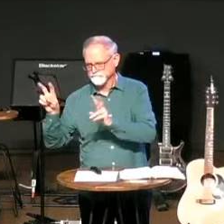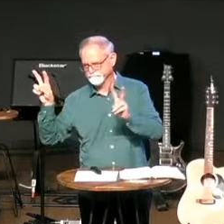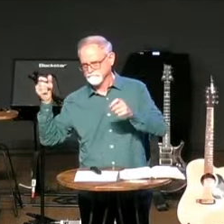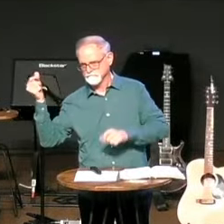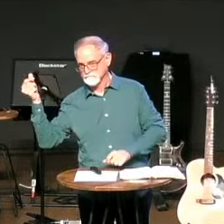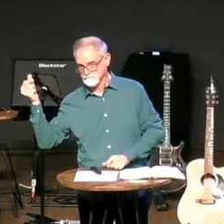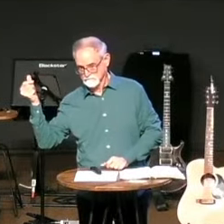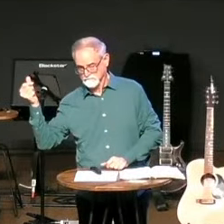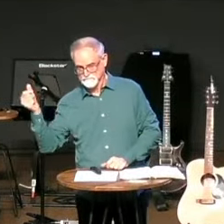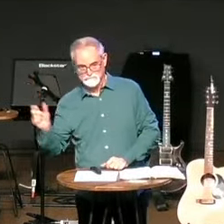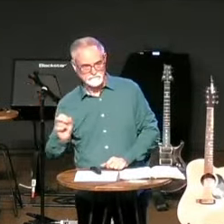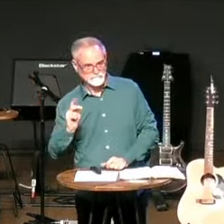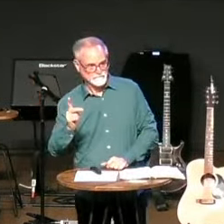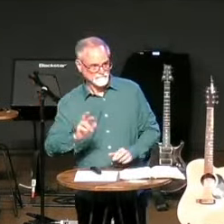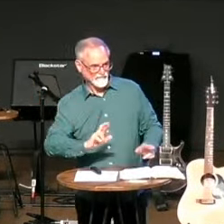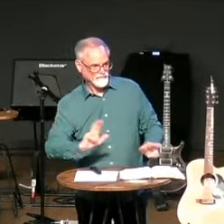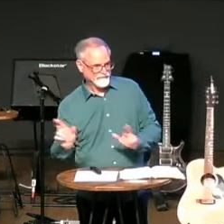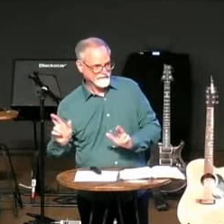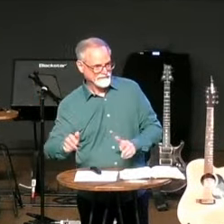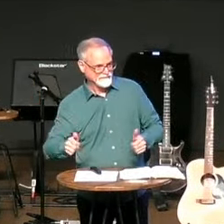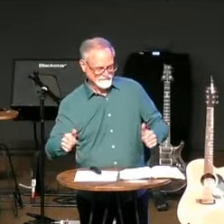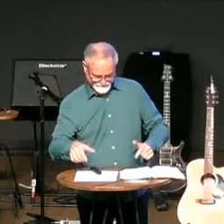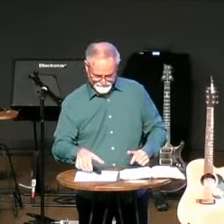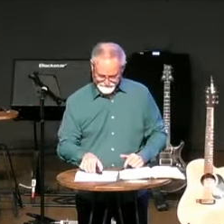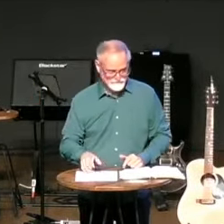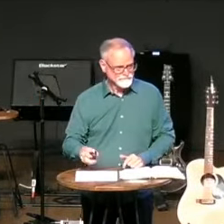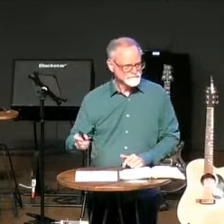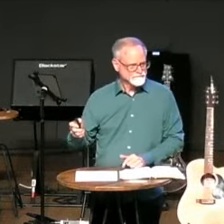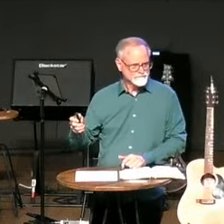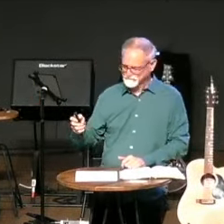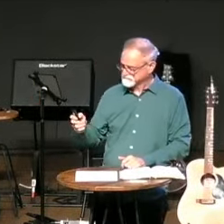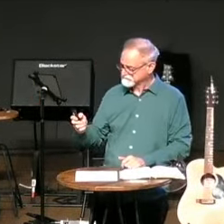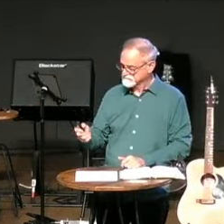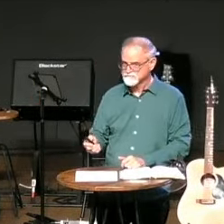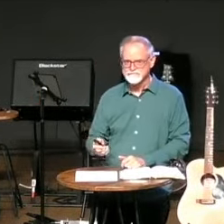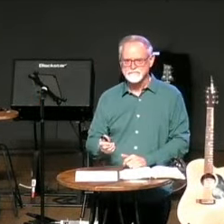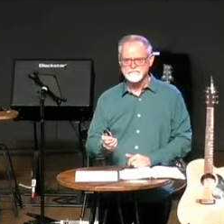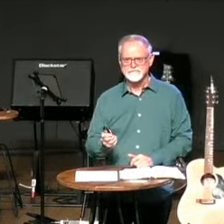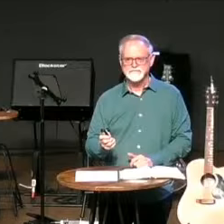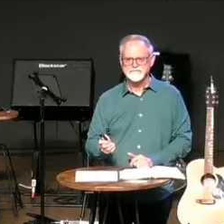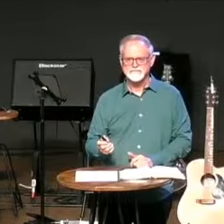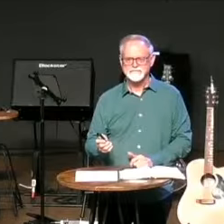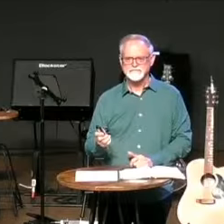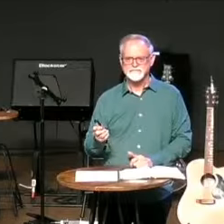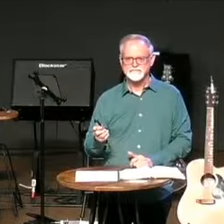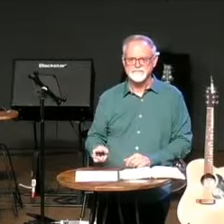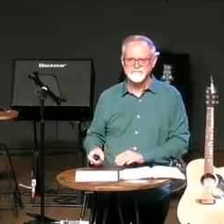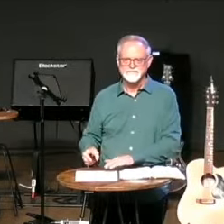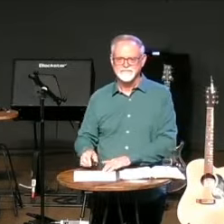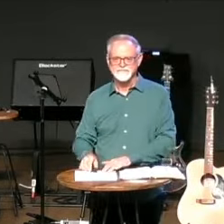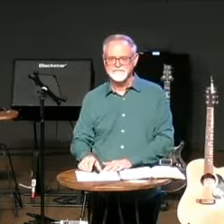tradition. Tradition is man-made laws and customs. You ready to delve in?